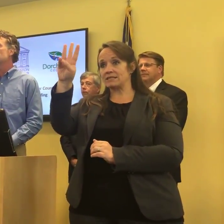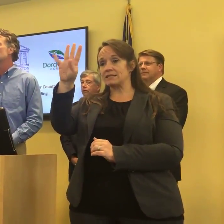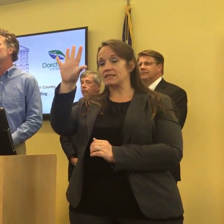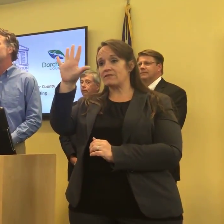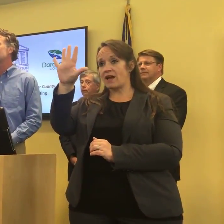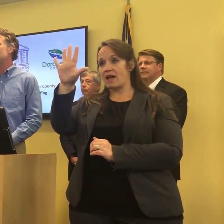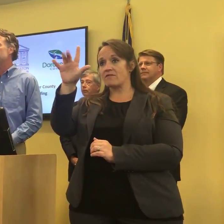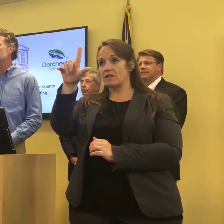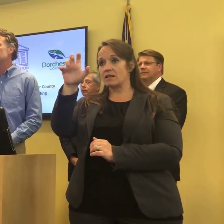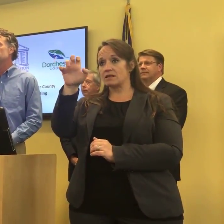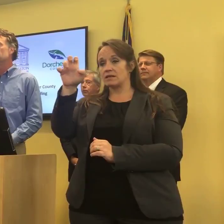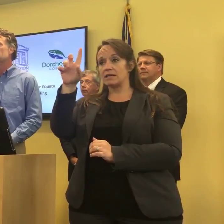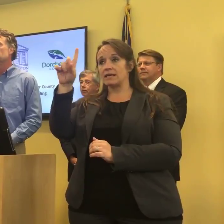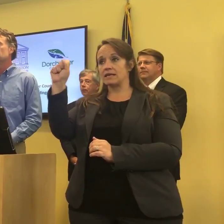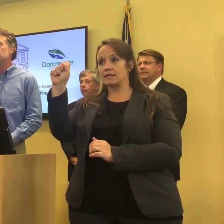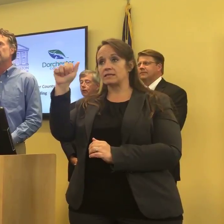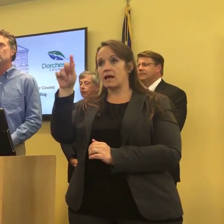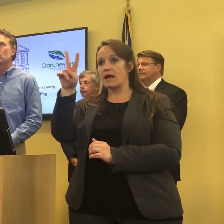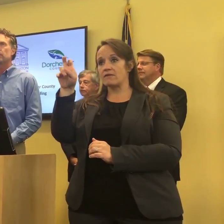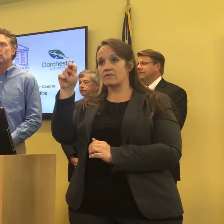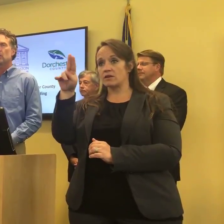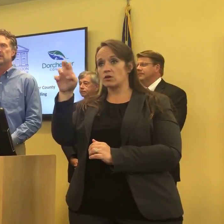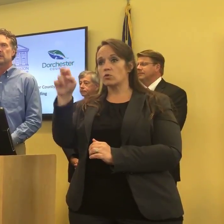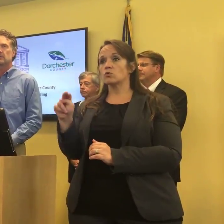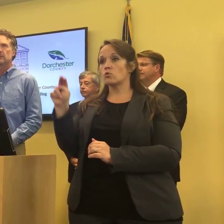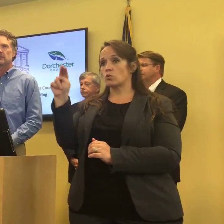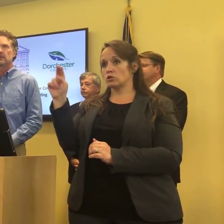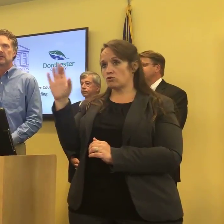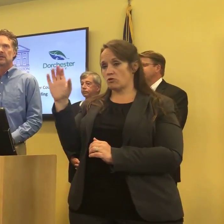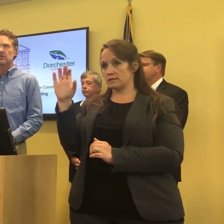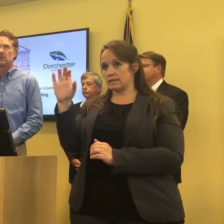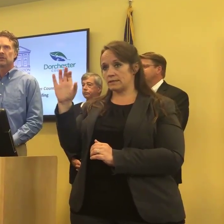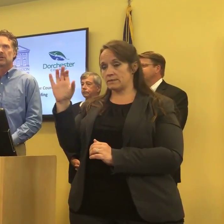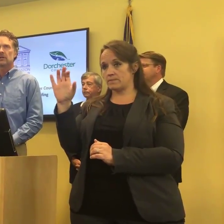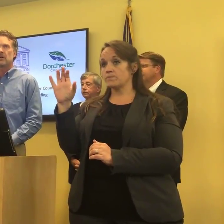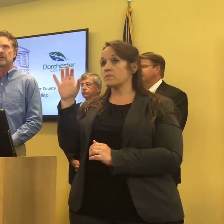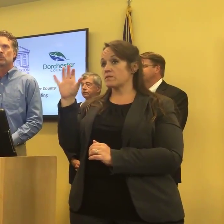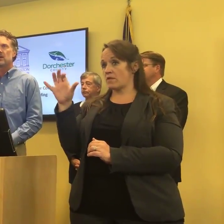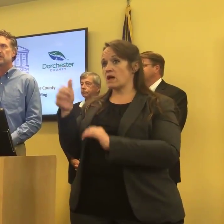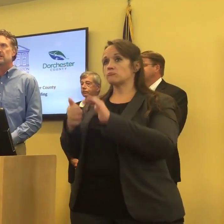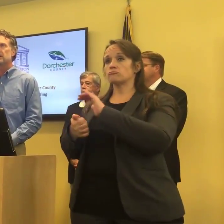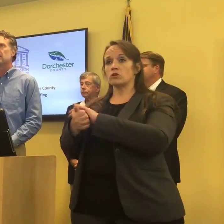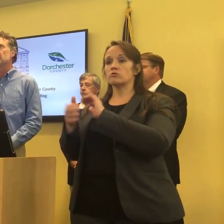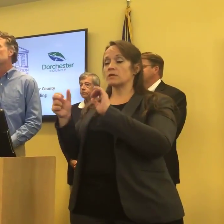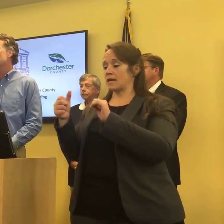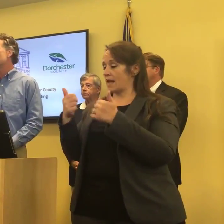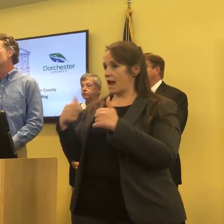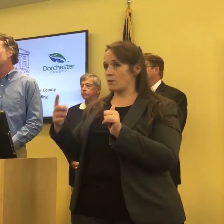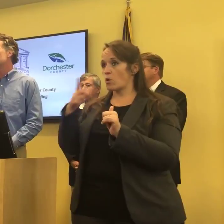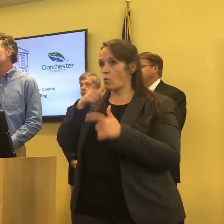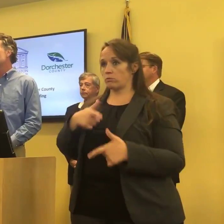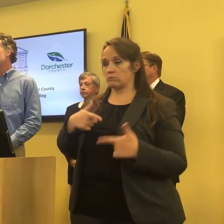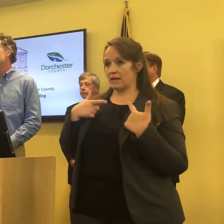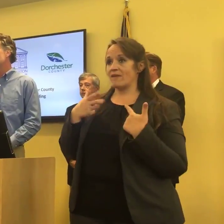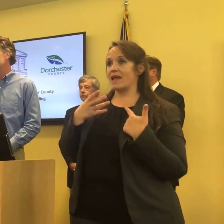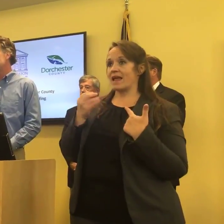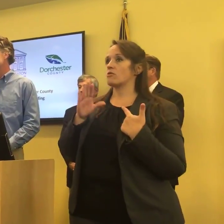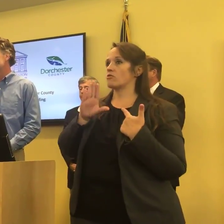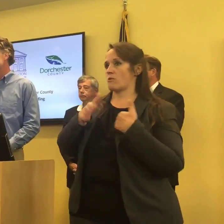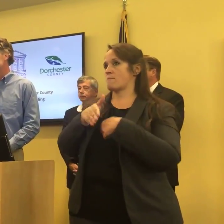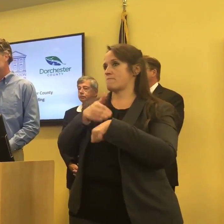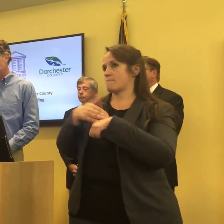3765 Leeds Avenue in North Charleston. That shelter can accommodate residents as well as their